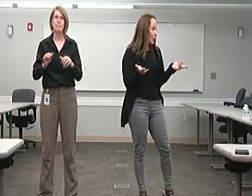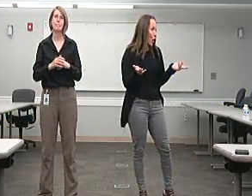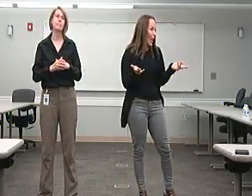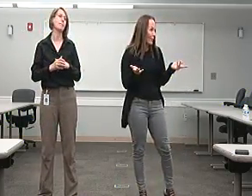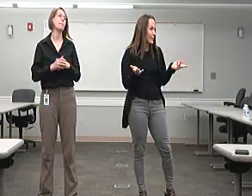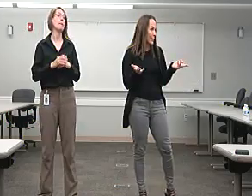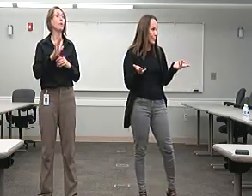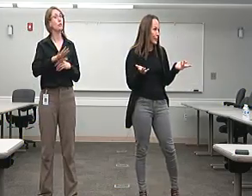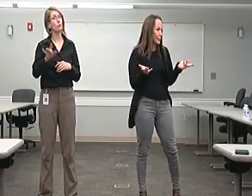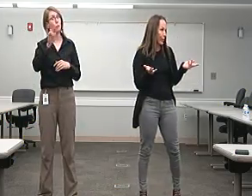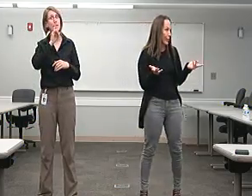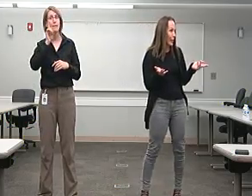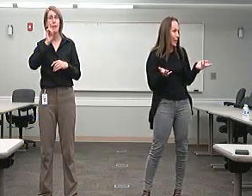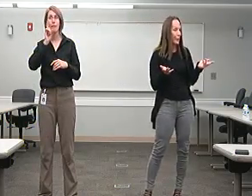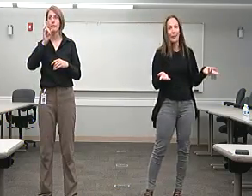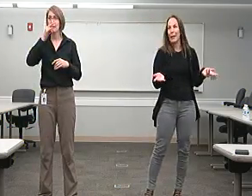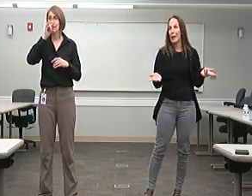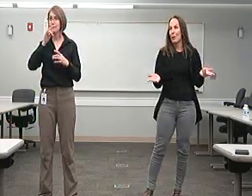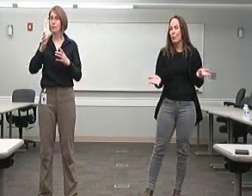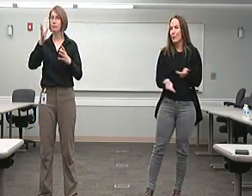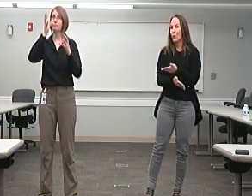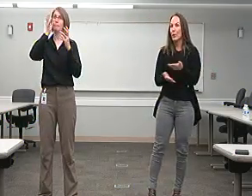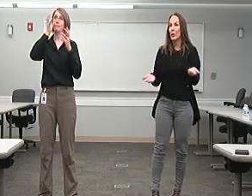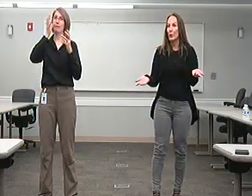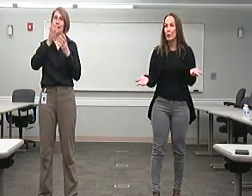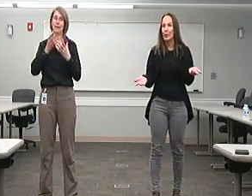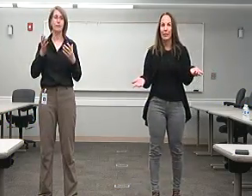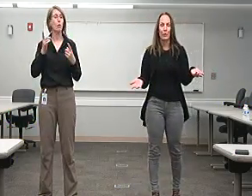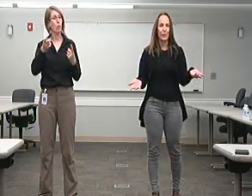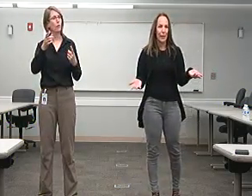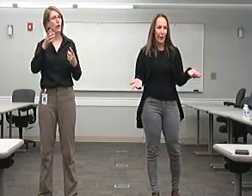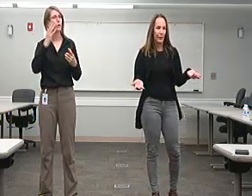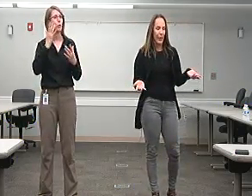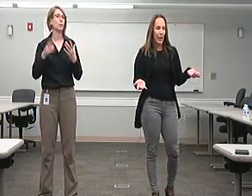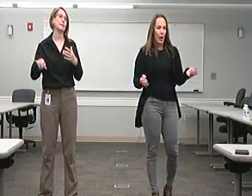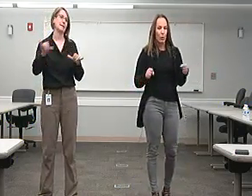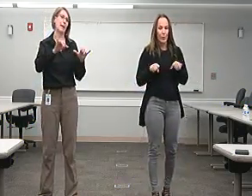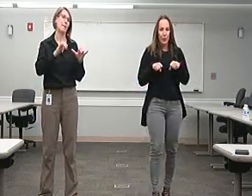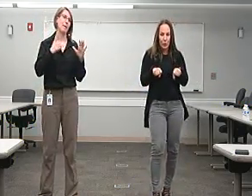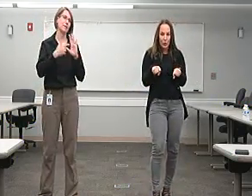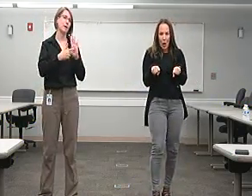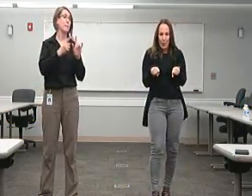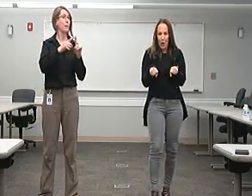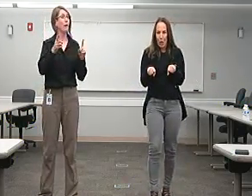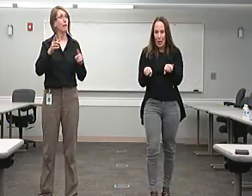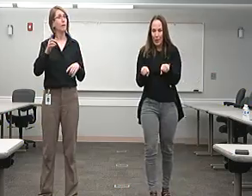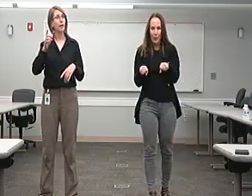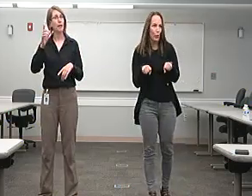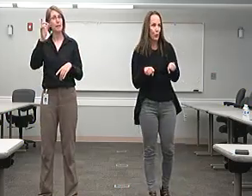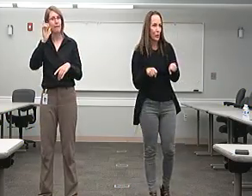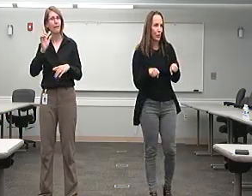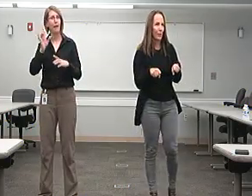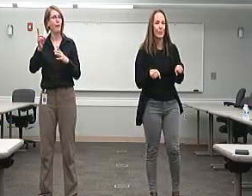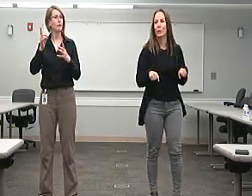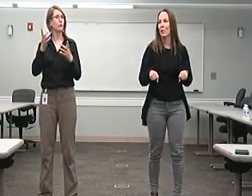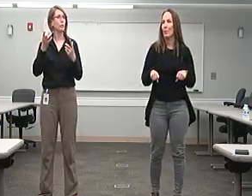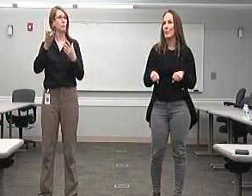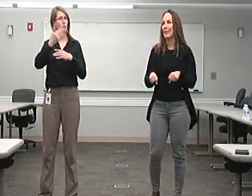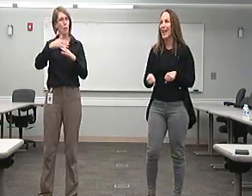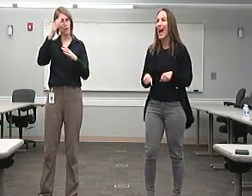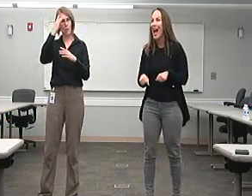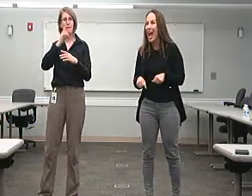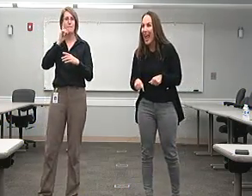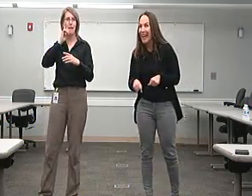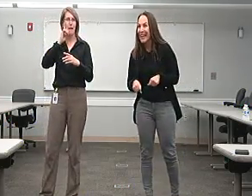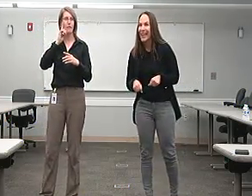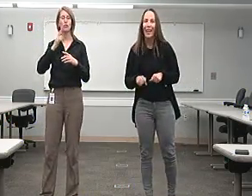examples, right? Leah, before we knew that Leah was deaf, would be in the shopping cart at the grocery store and people would come up and say, hi!